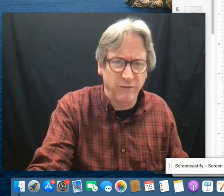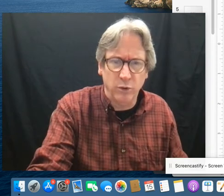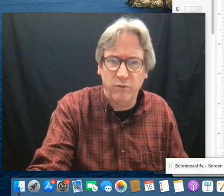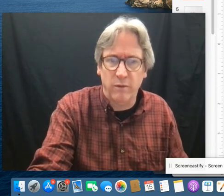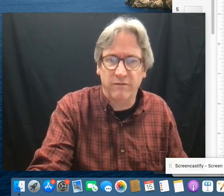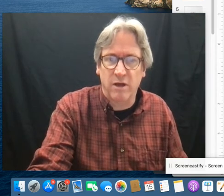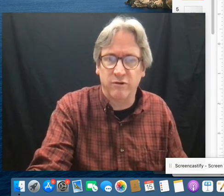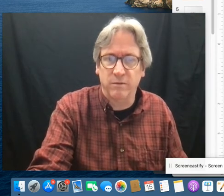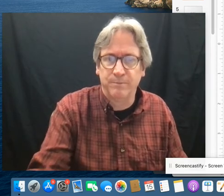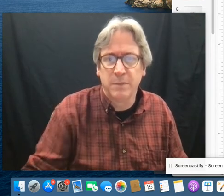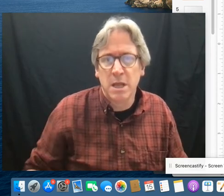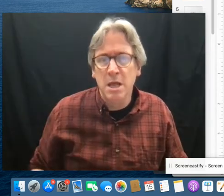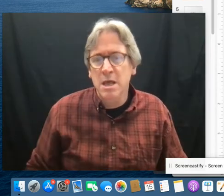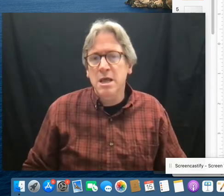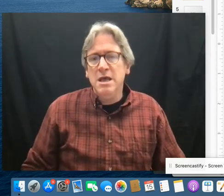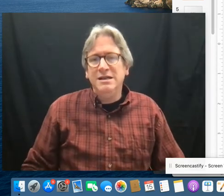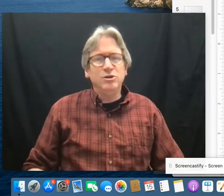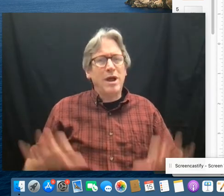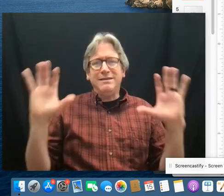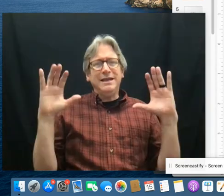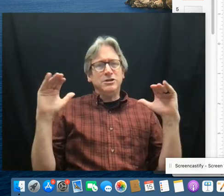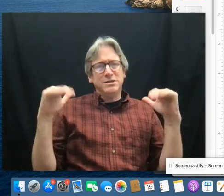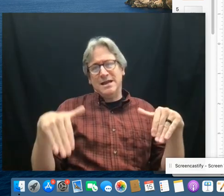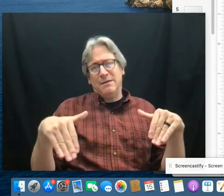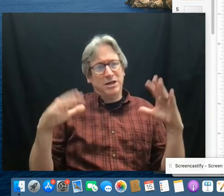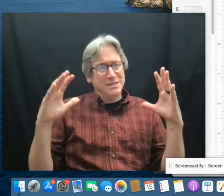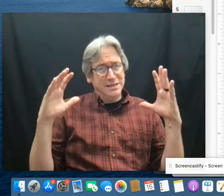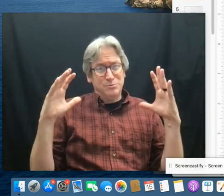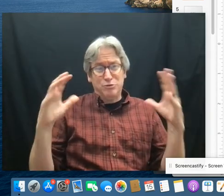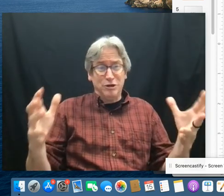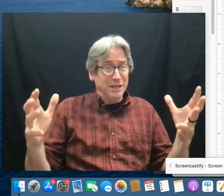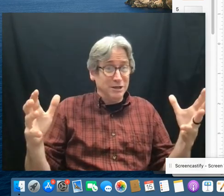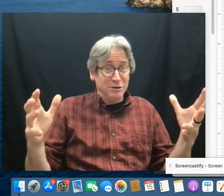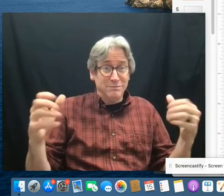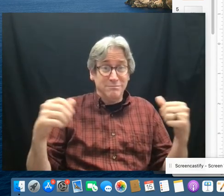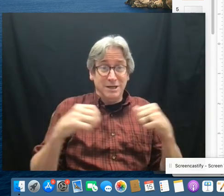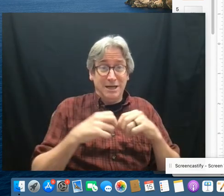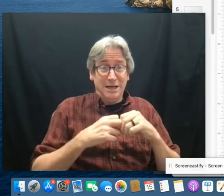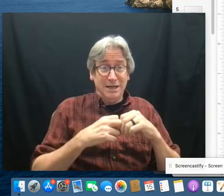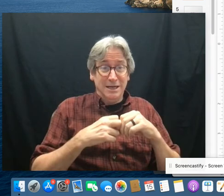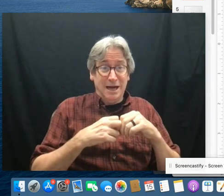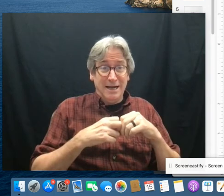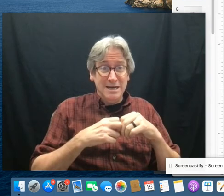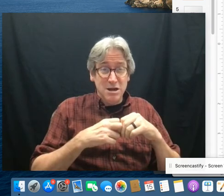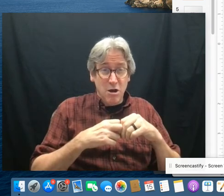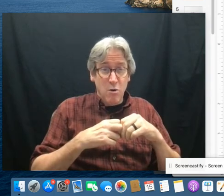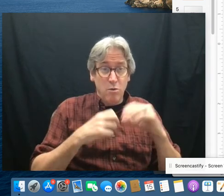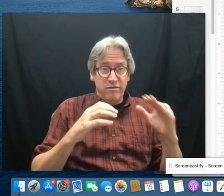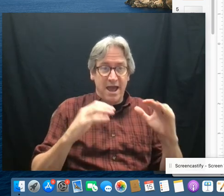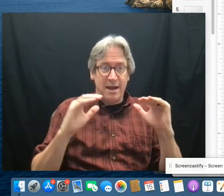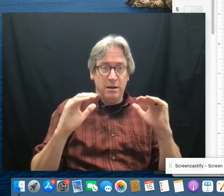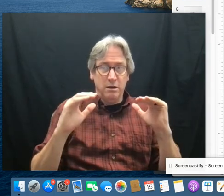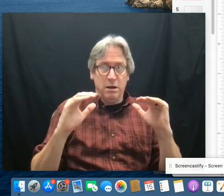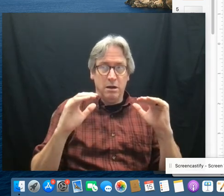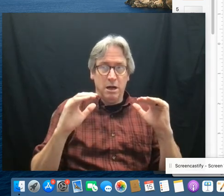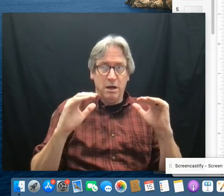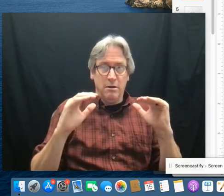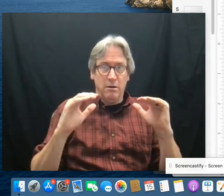a review of what we've covered. So I think each of the snapshots is pretty clear. I know that